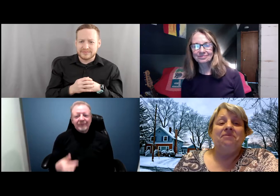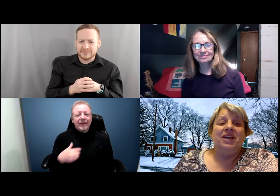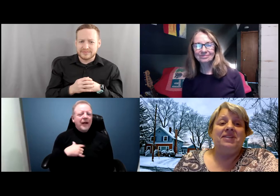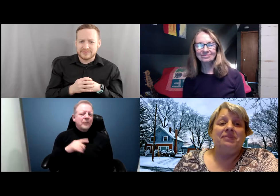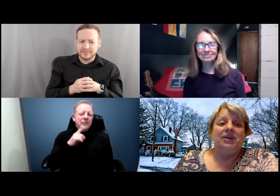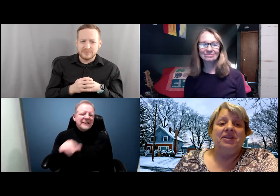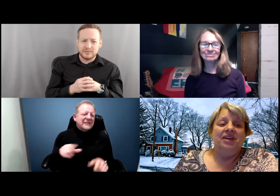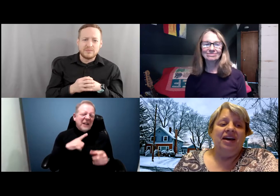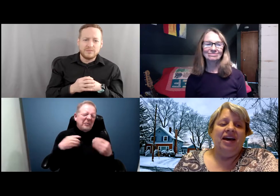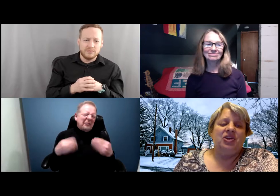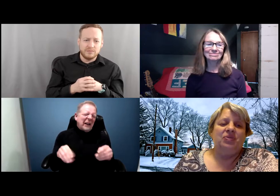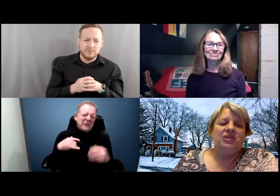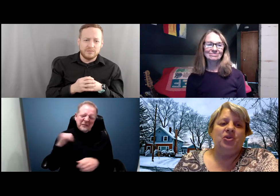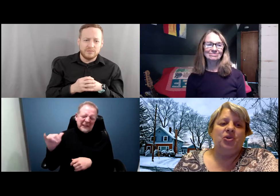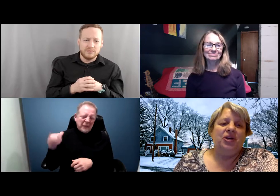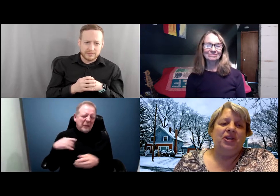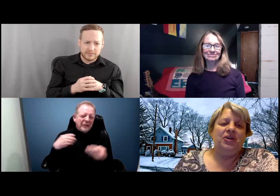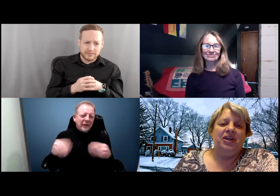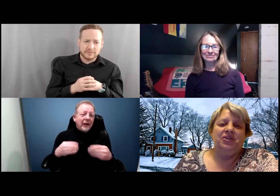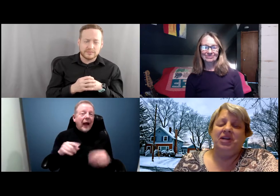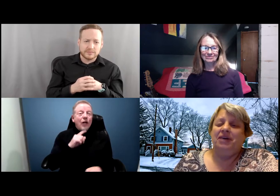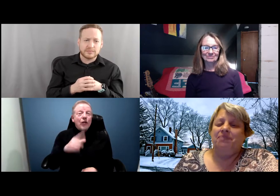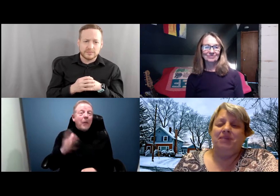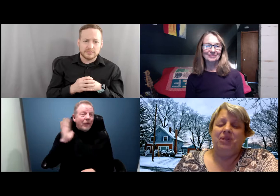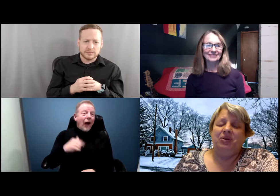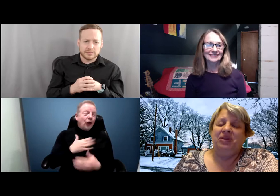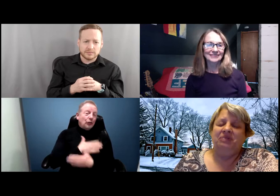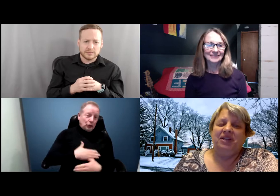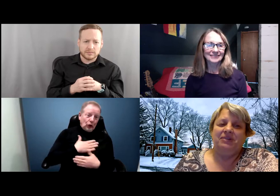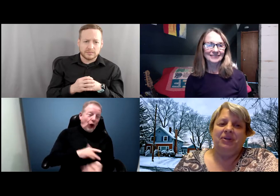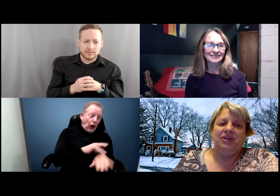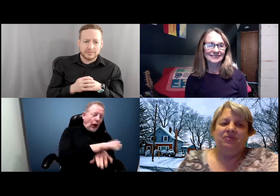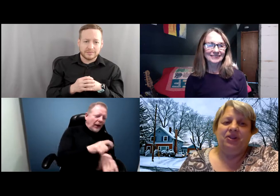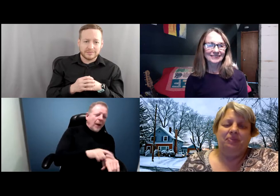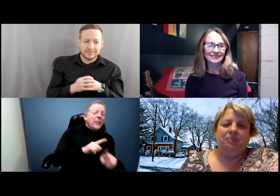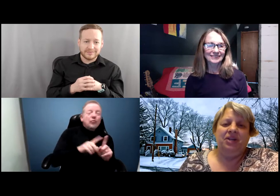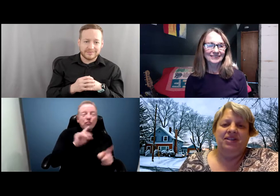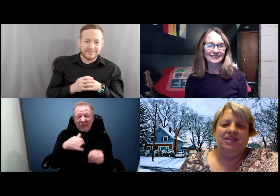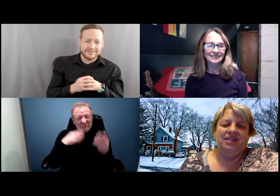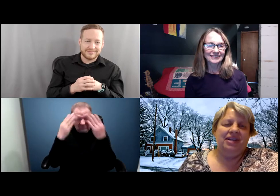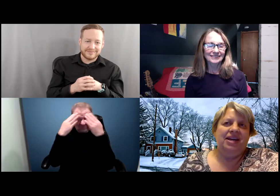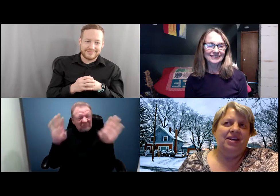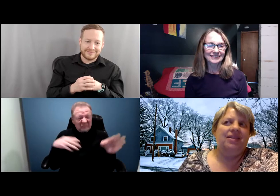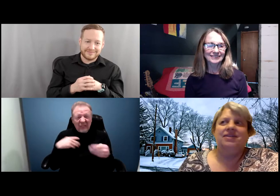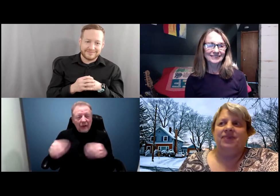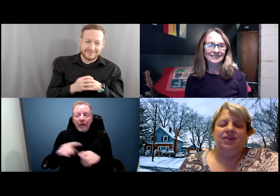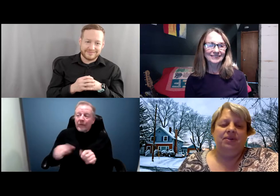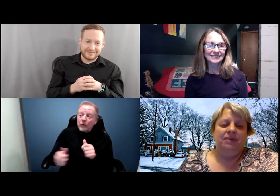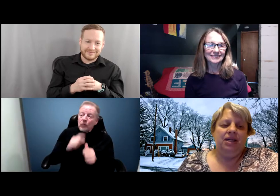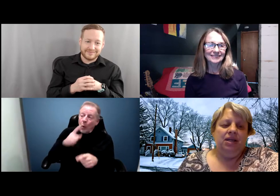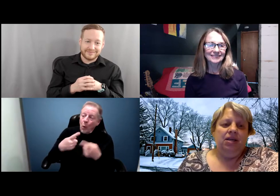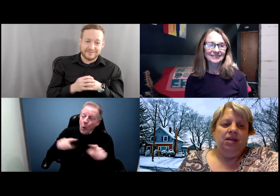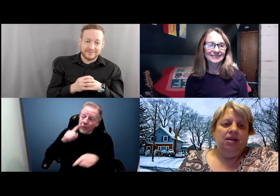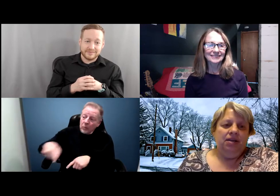I'm flexible. I actually was enjoying the earlier time, but I'm totally flexible. And if other people need 6 to 8, that's fine with